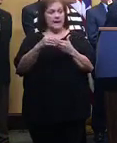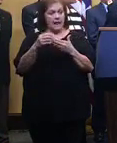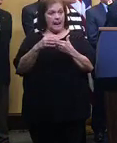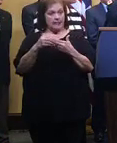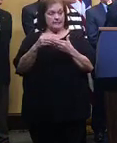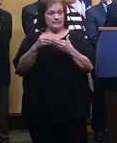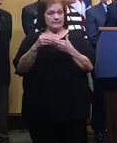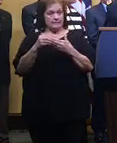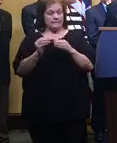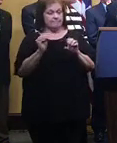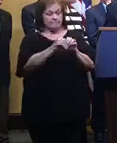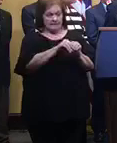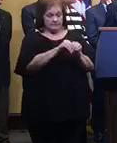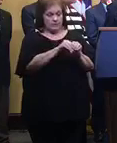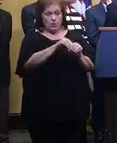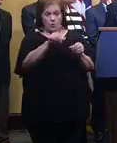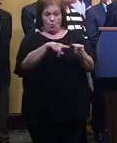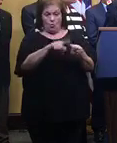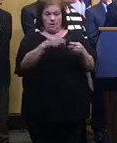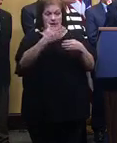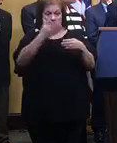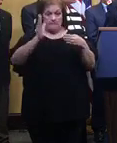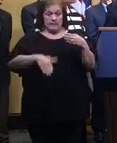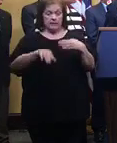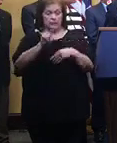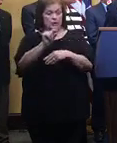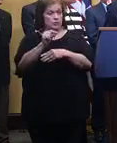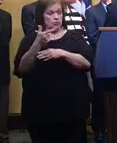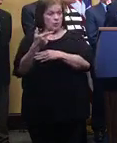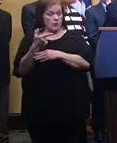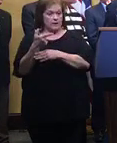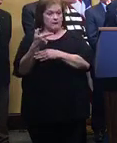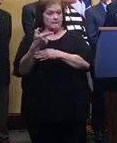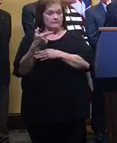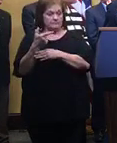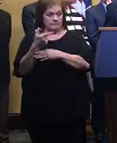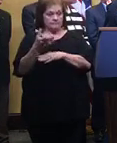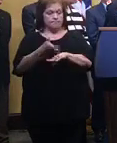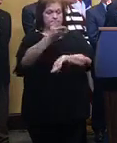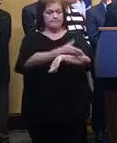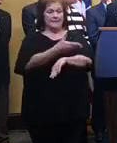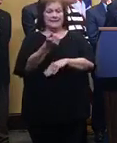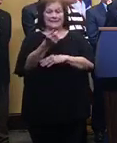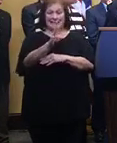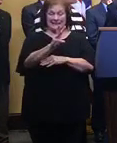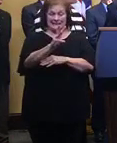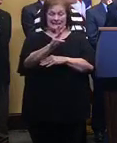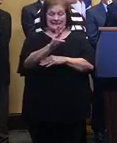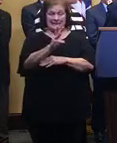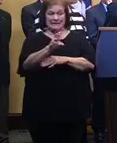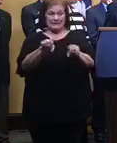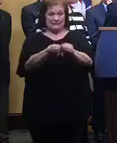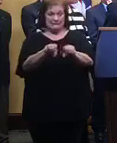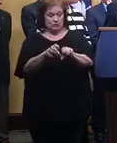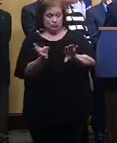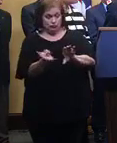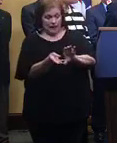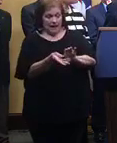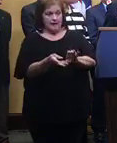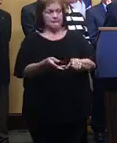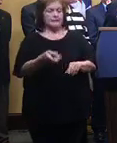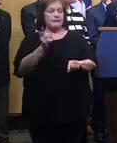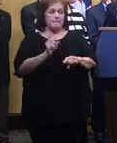investment, which when it's completed in 2021, will improve 16 major drainage lines, add